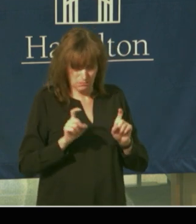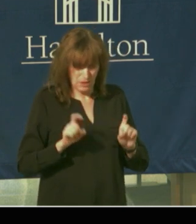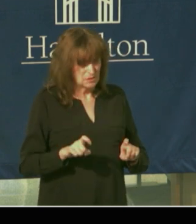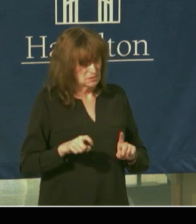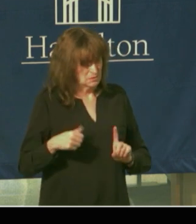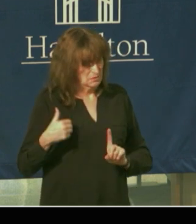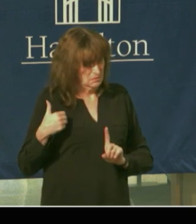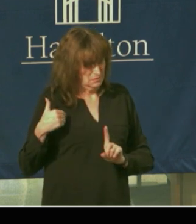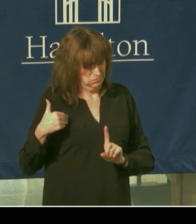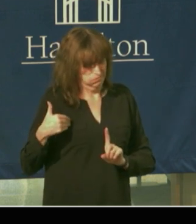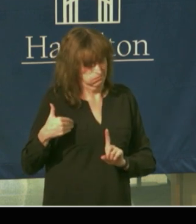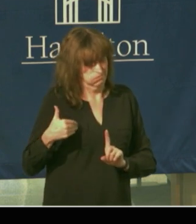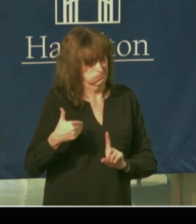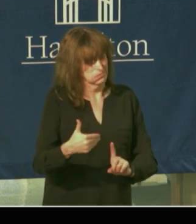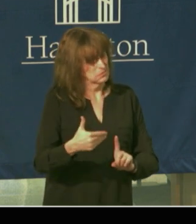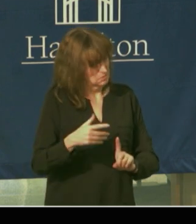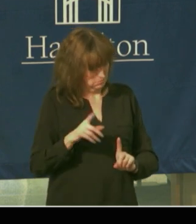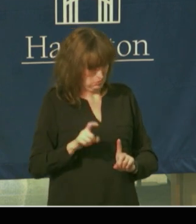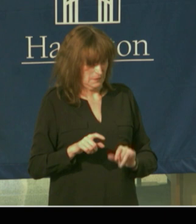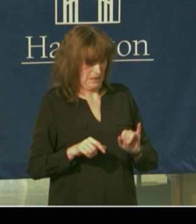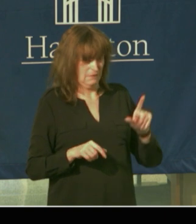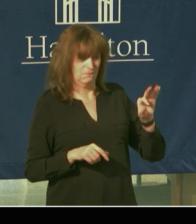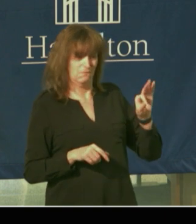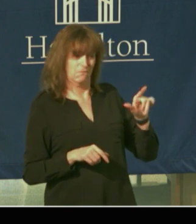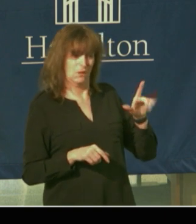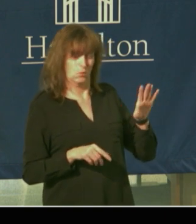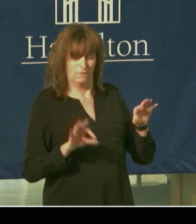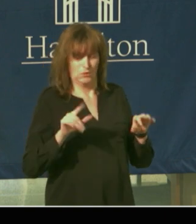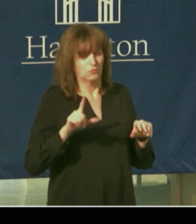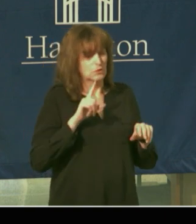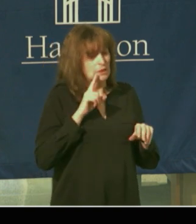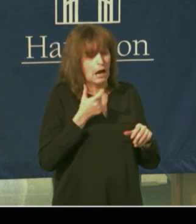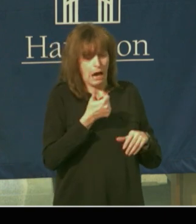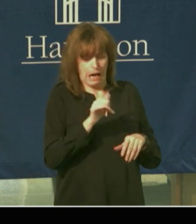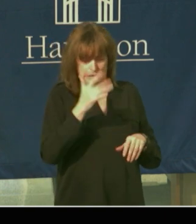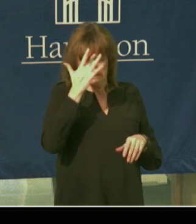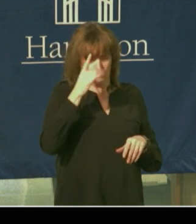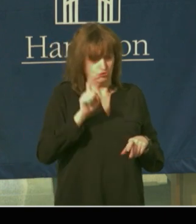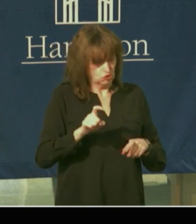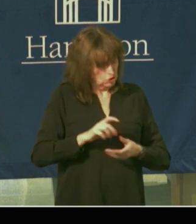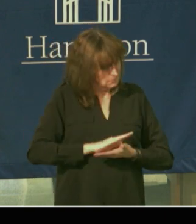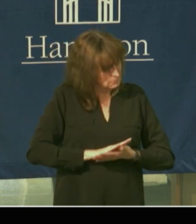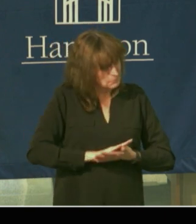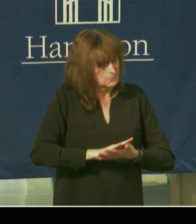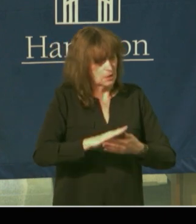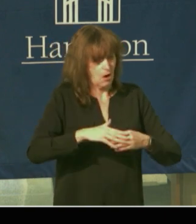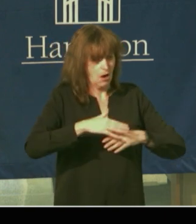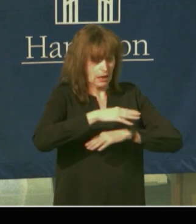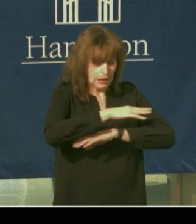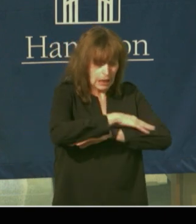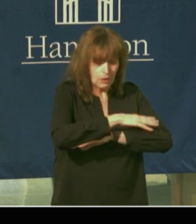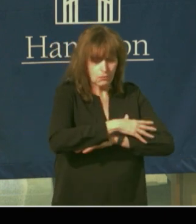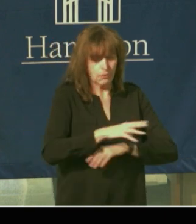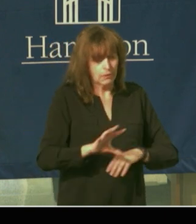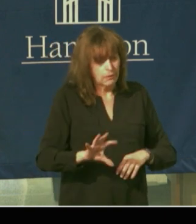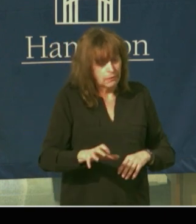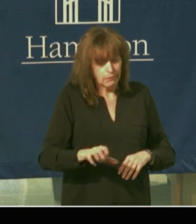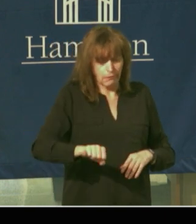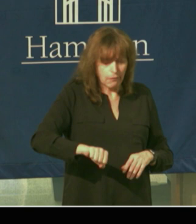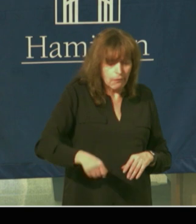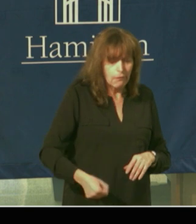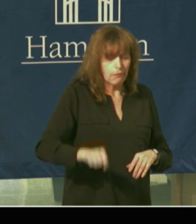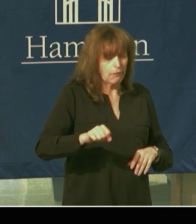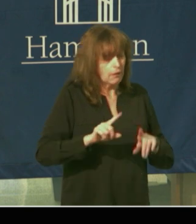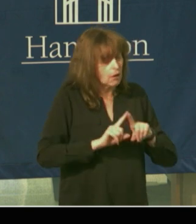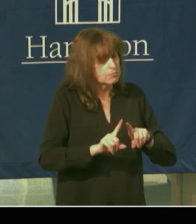could come in contact with a virus that happens to be left on the surface. And of course, people can increase